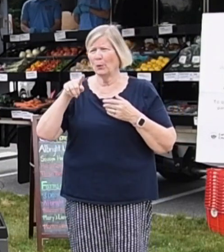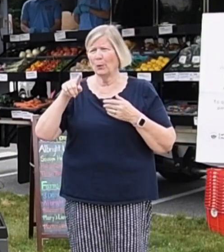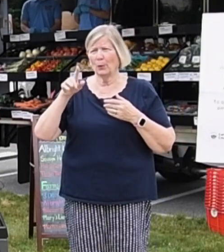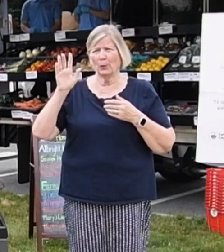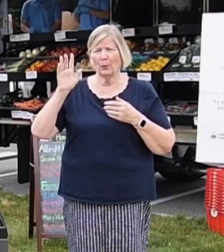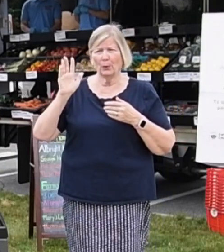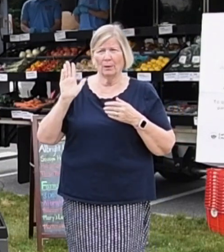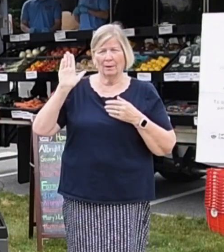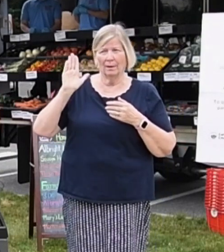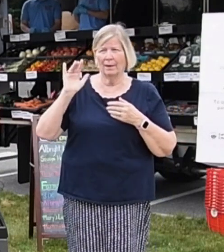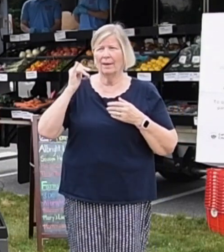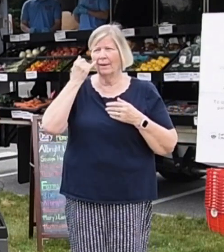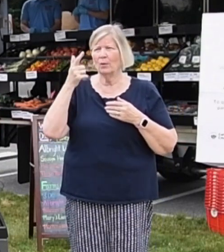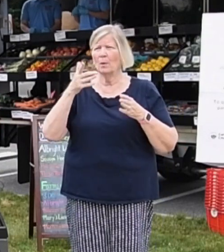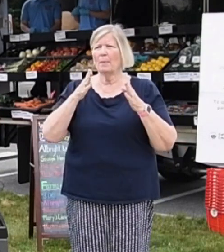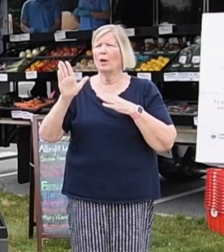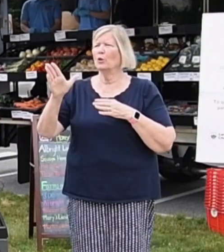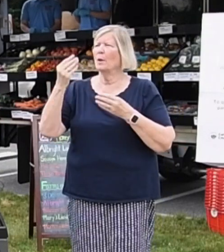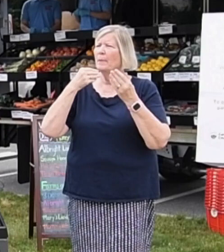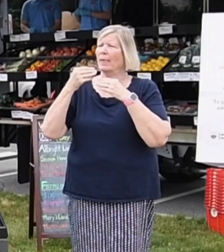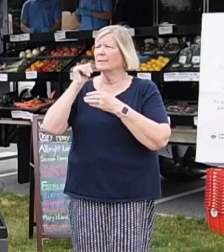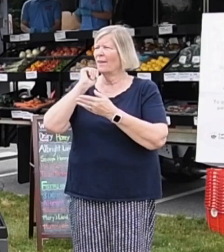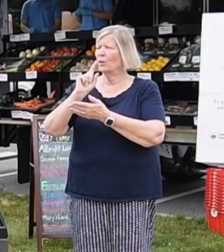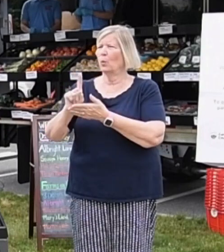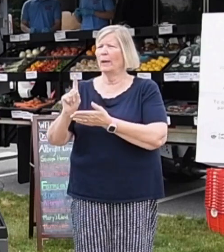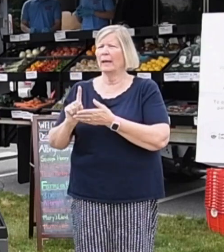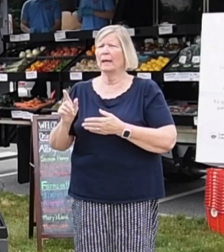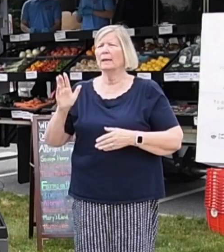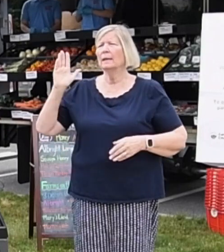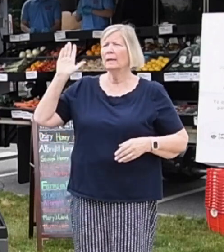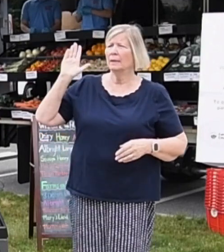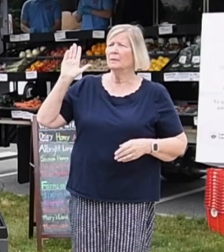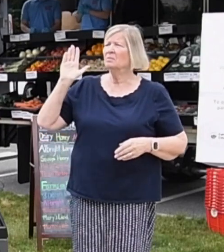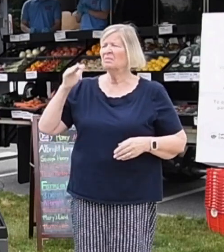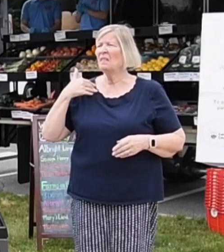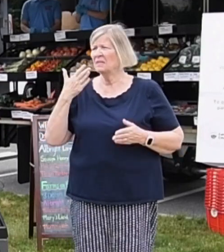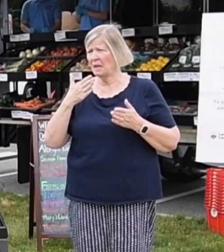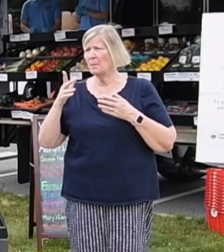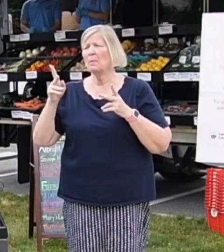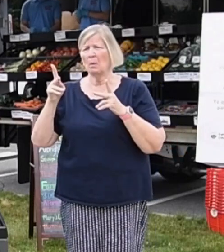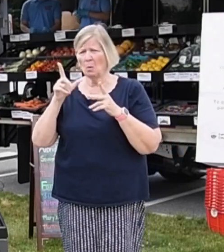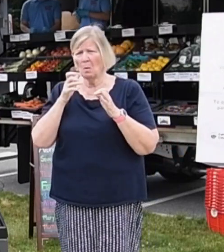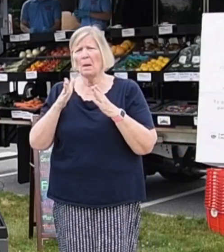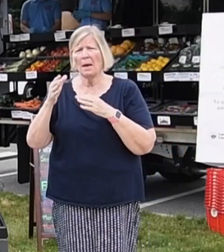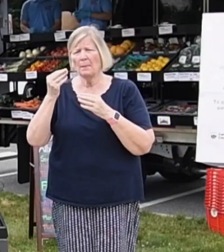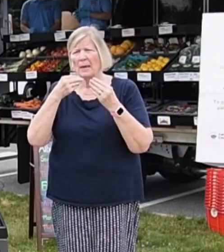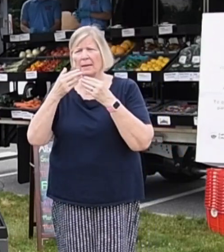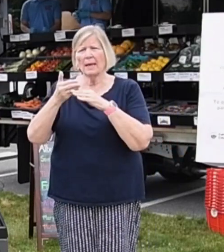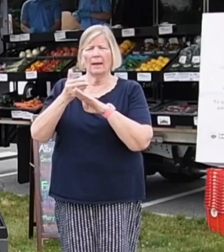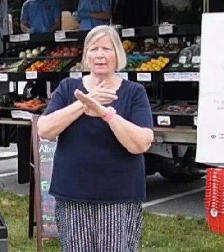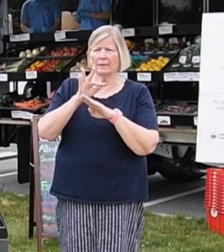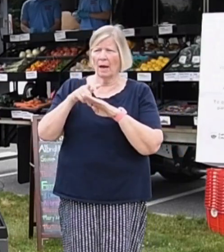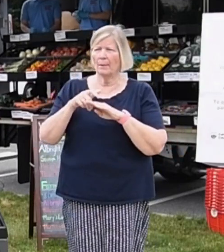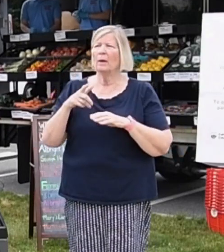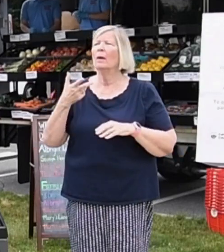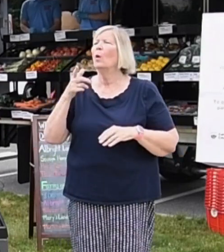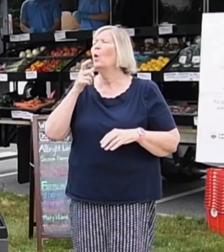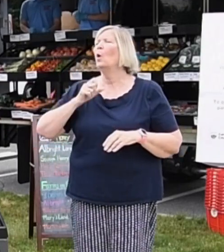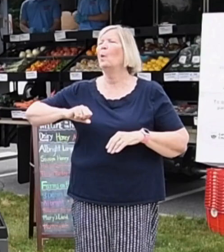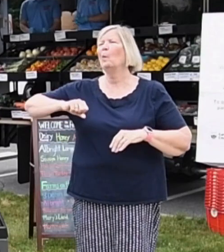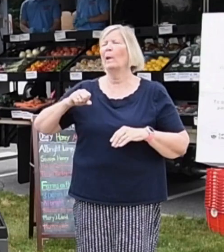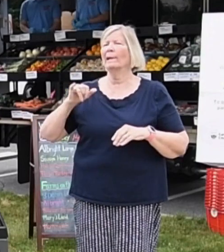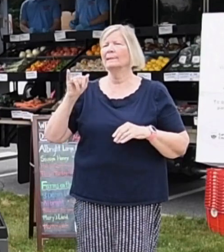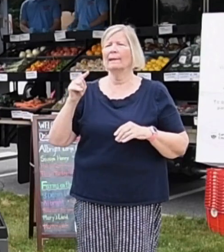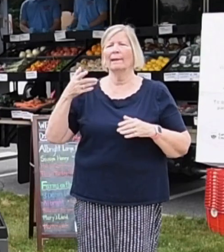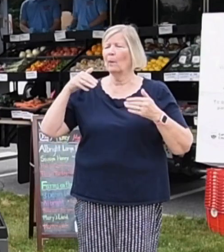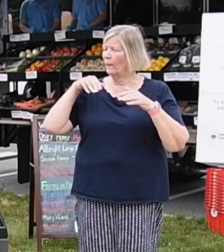if you plan your meals each week. Plan your meals? All right, we got some meal planners. Raise your hand if you are someone who wings it at the grocery store.